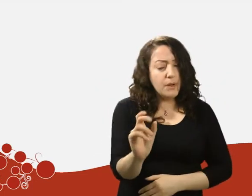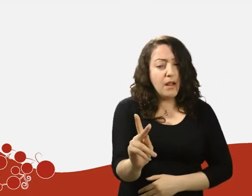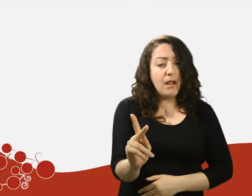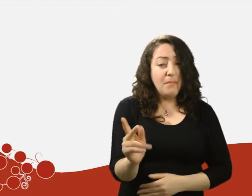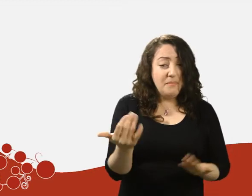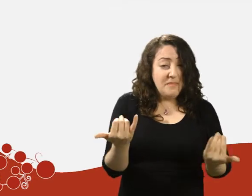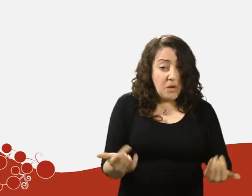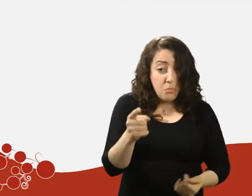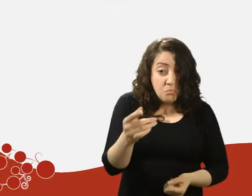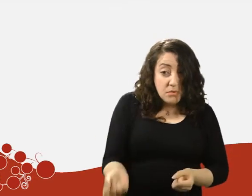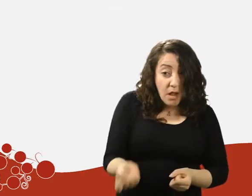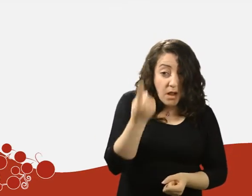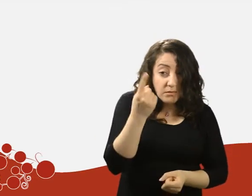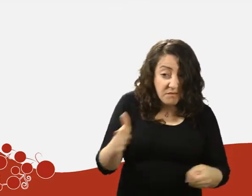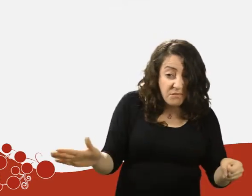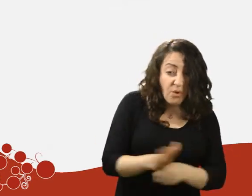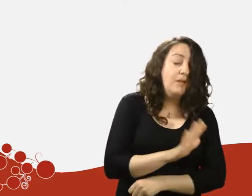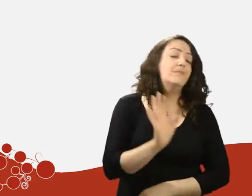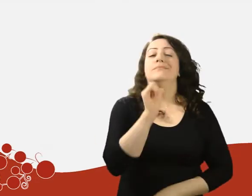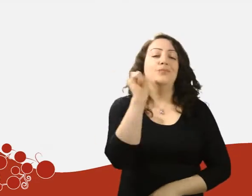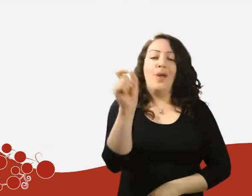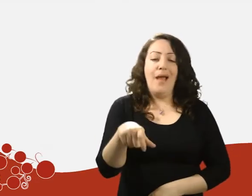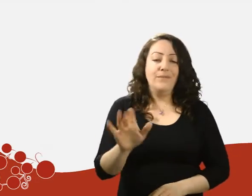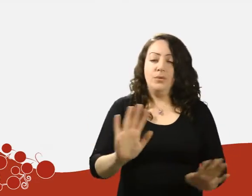do not worry about mastering ASL syntax immediately.